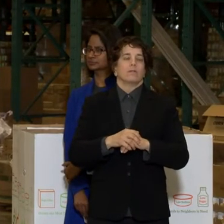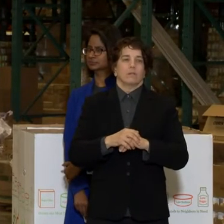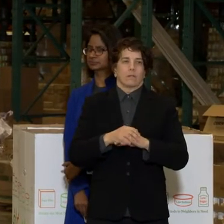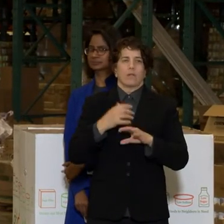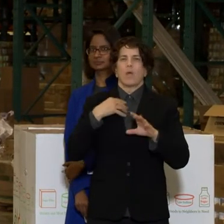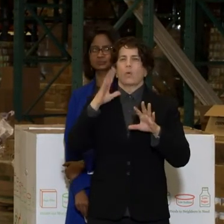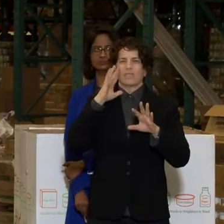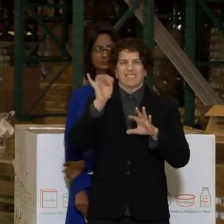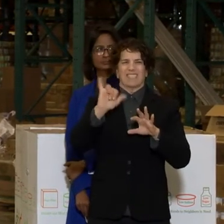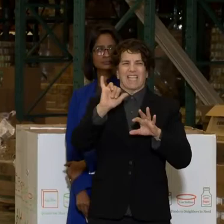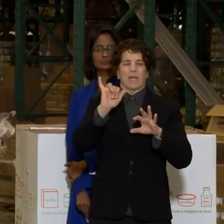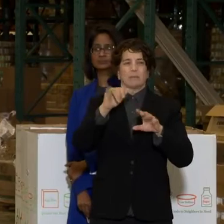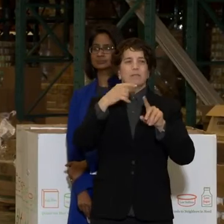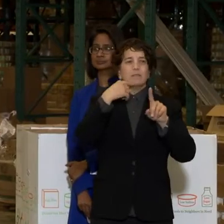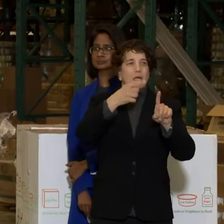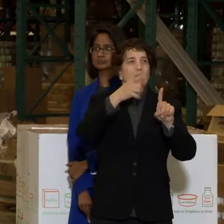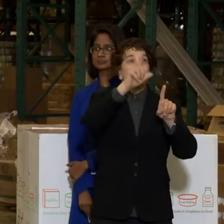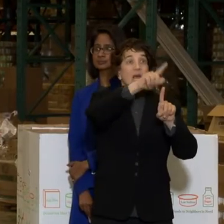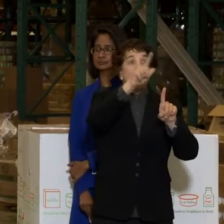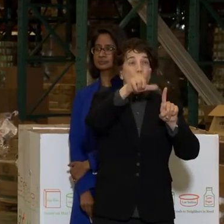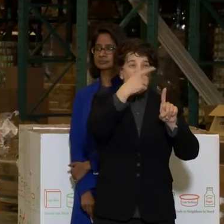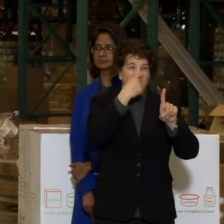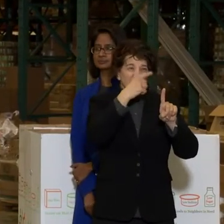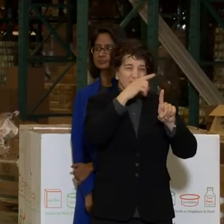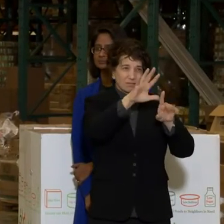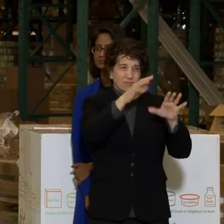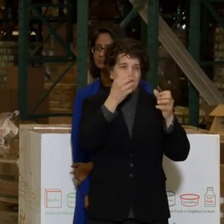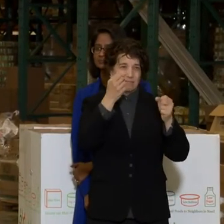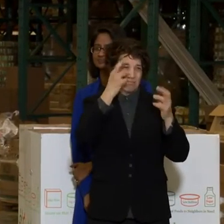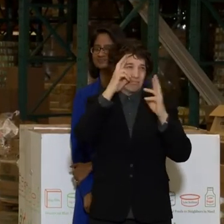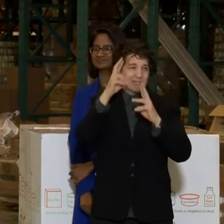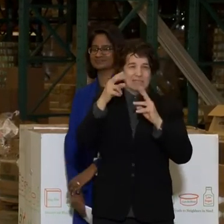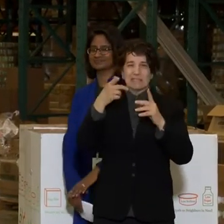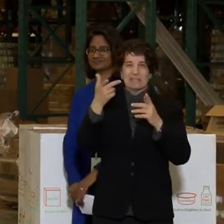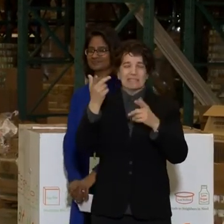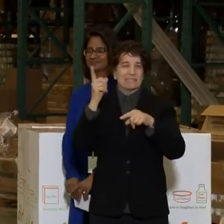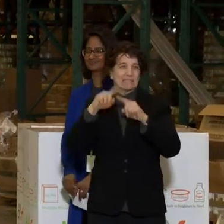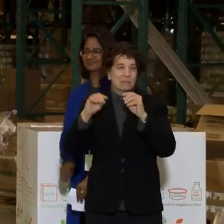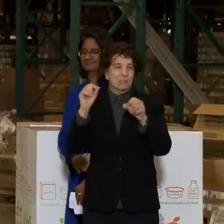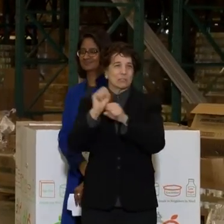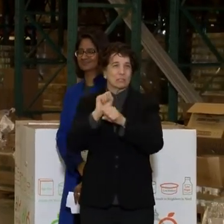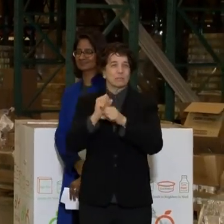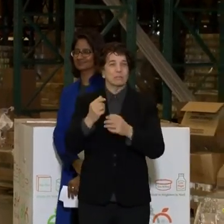Thank you. Thank you, everybody.